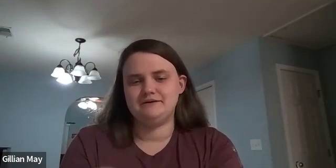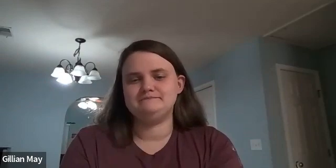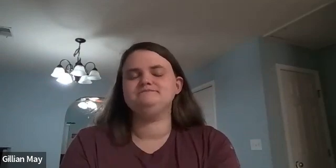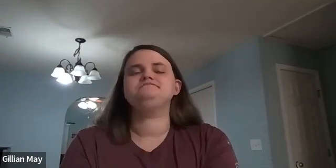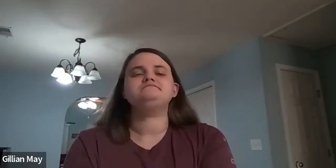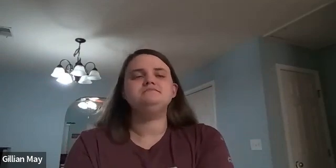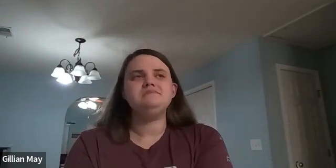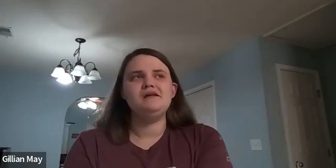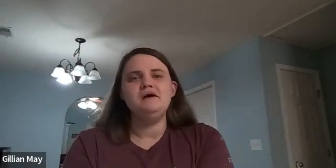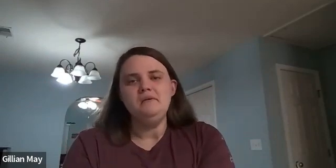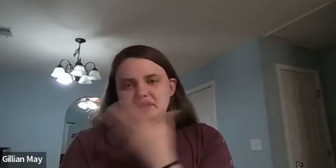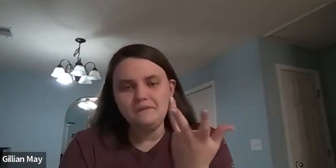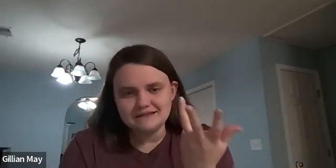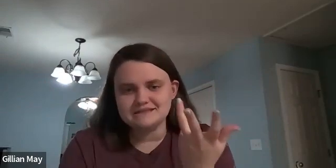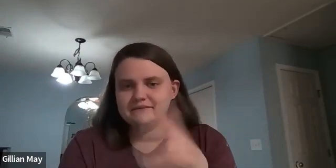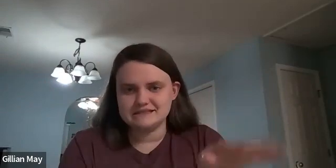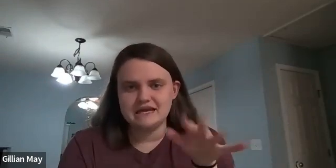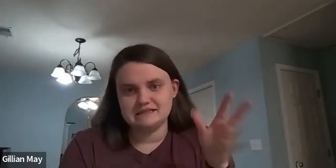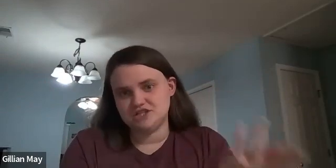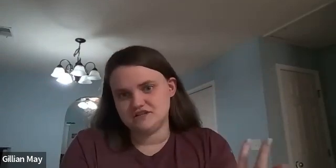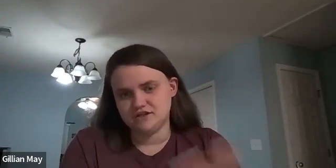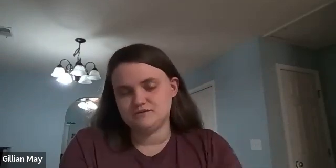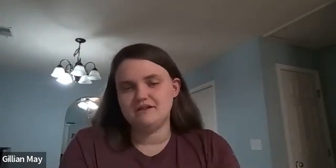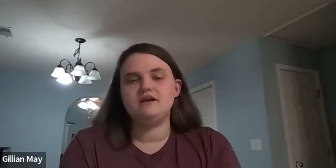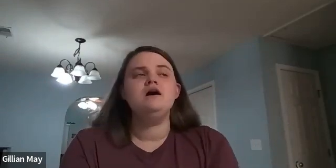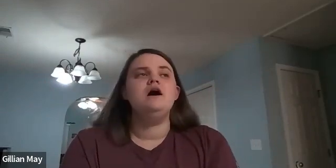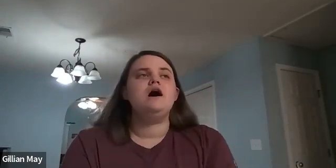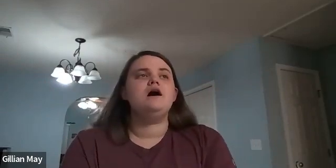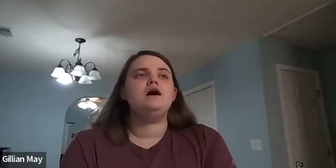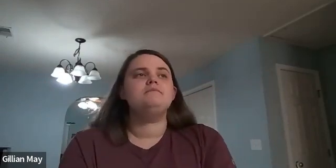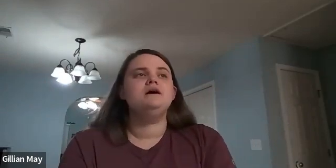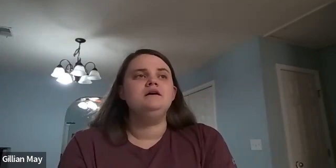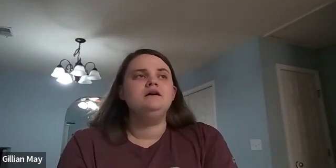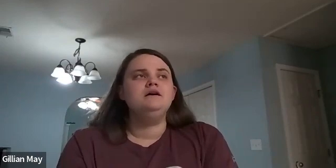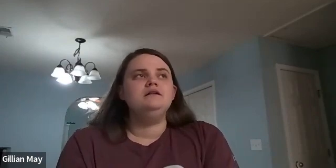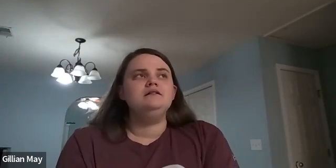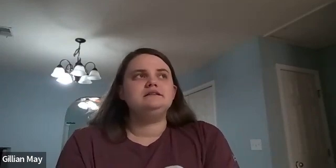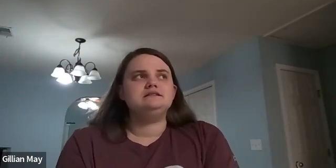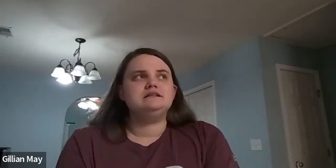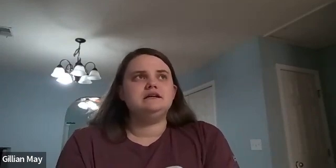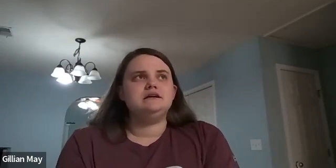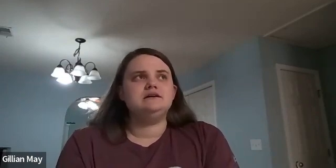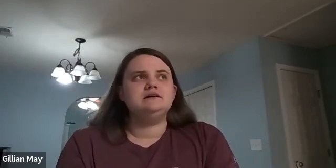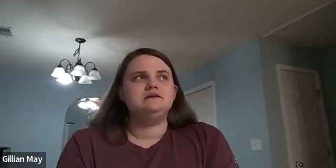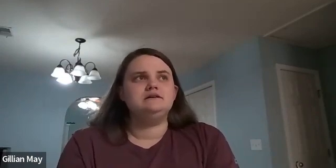fake. But always the best case is just finger spelling. Let's see.